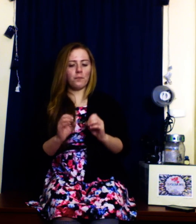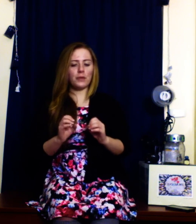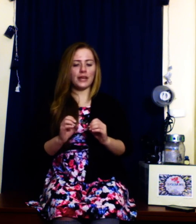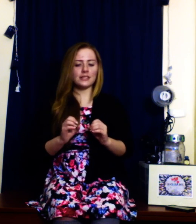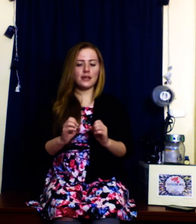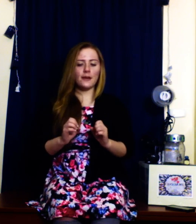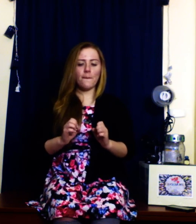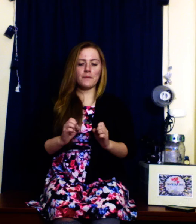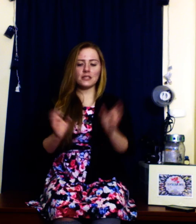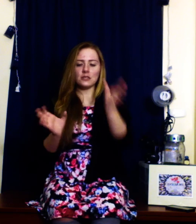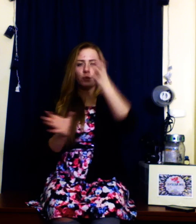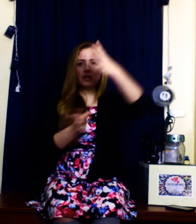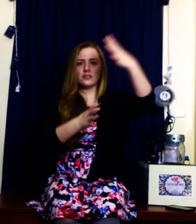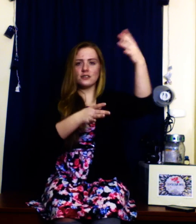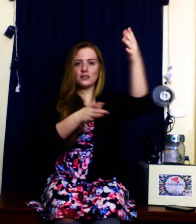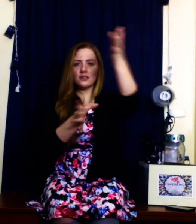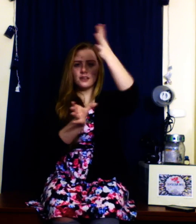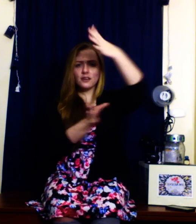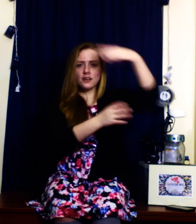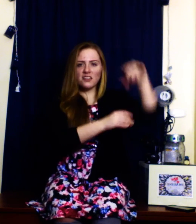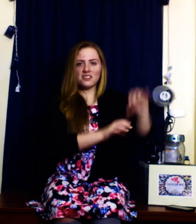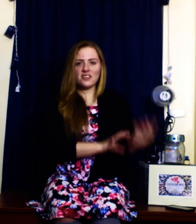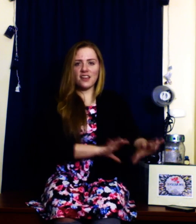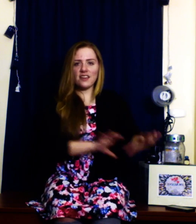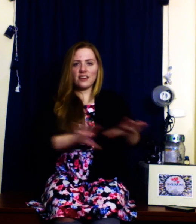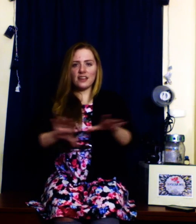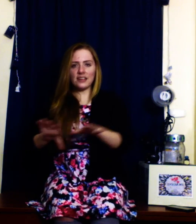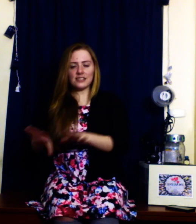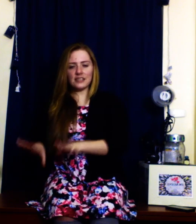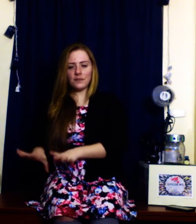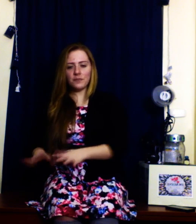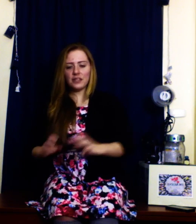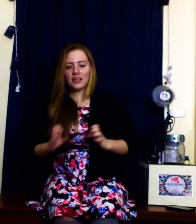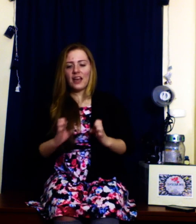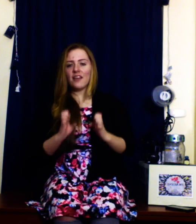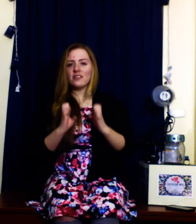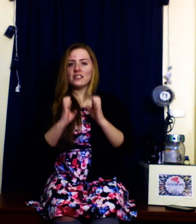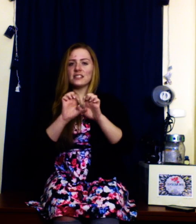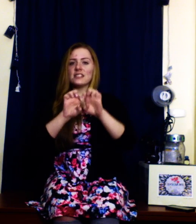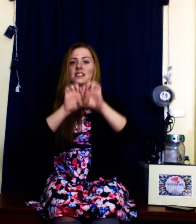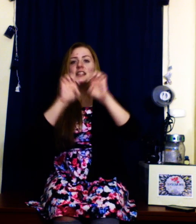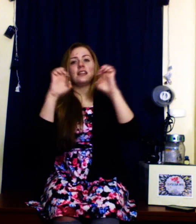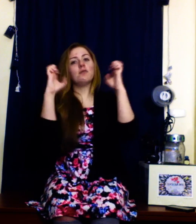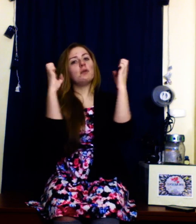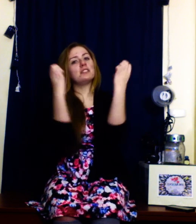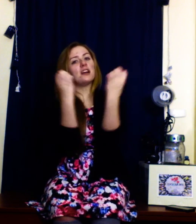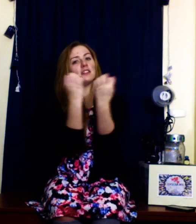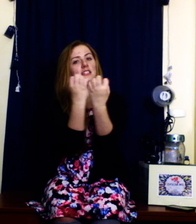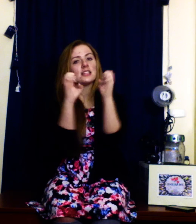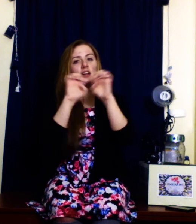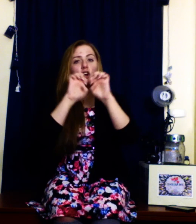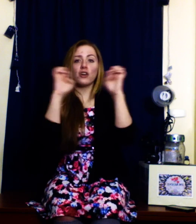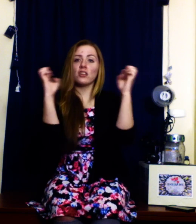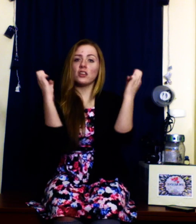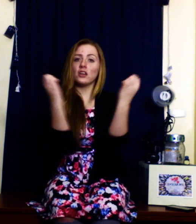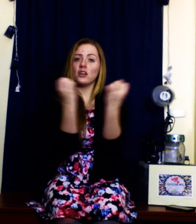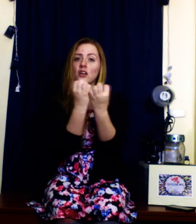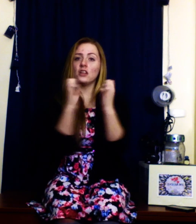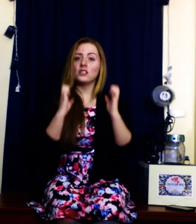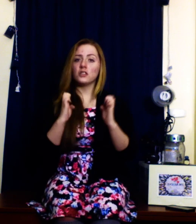bit, because the wind is taking it easy, and this is, we would sign this like earth. So